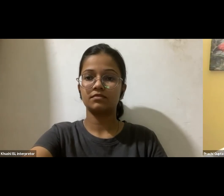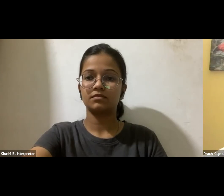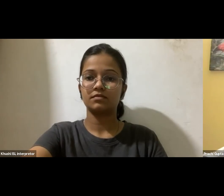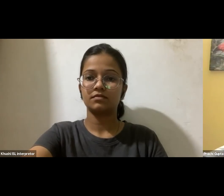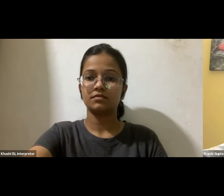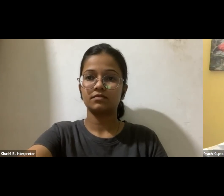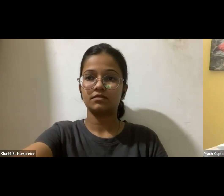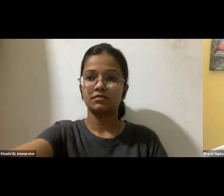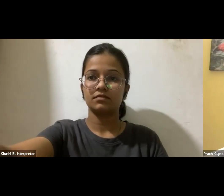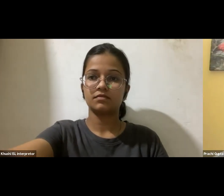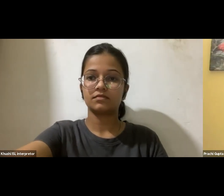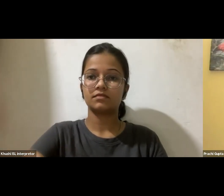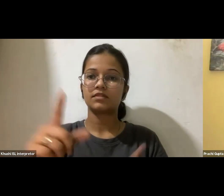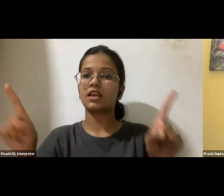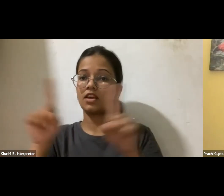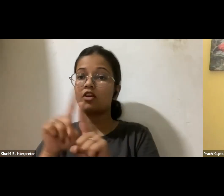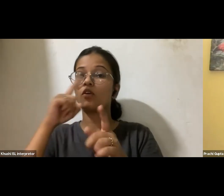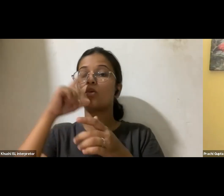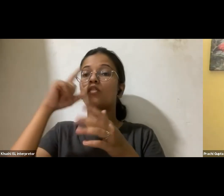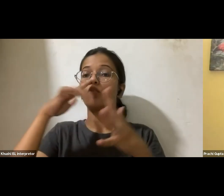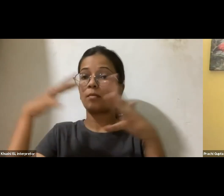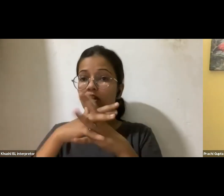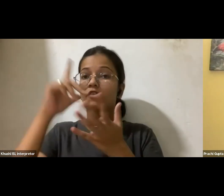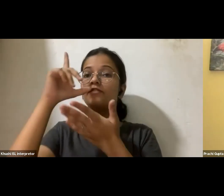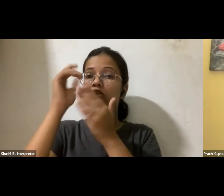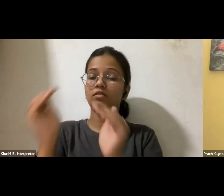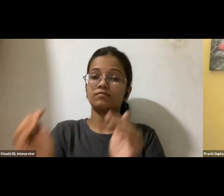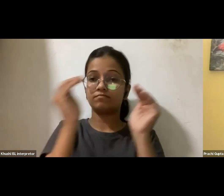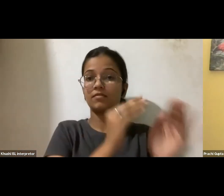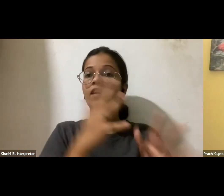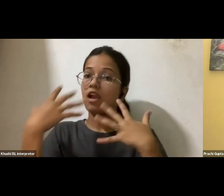where he did have women photographers possibly as assistants.